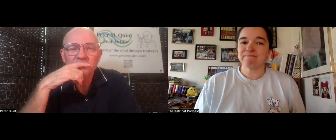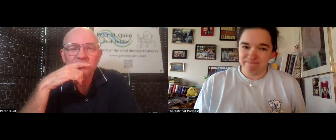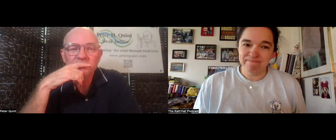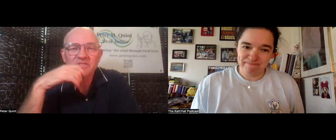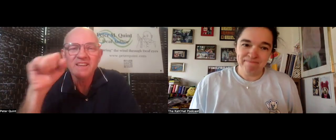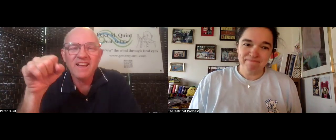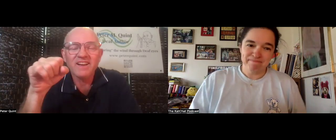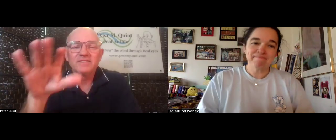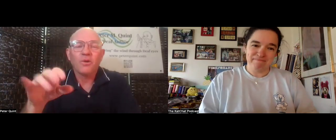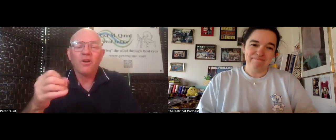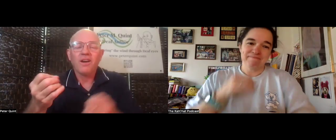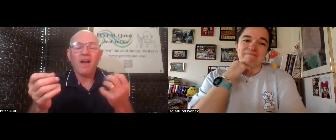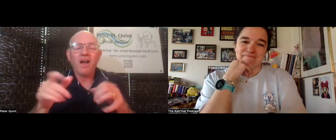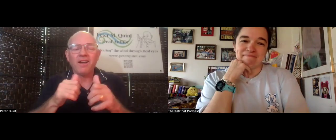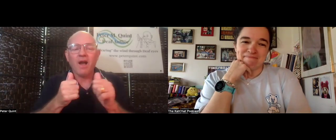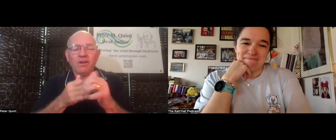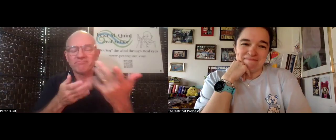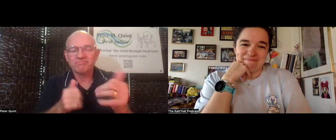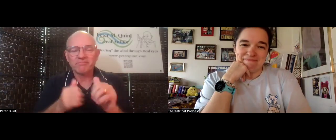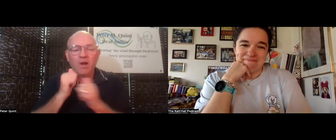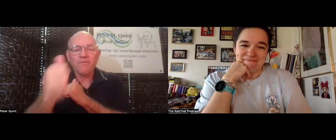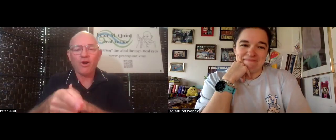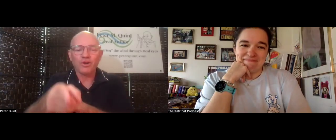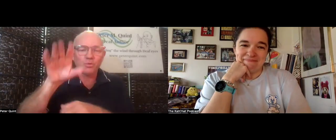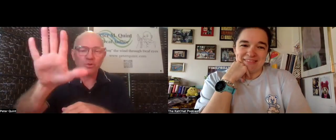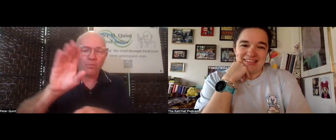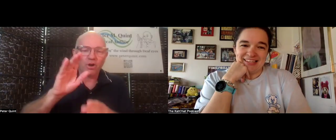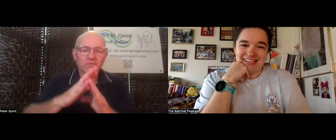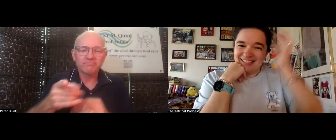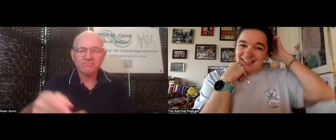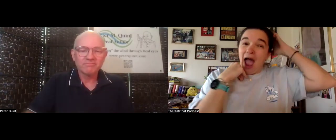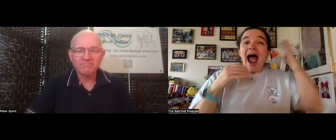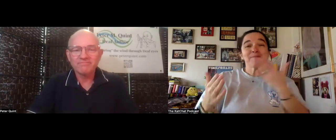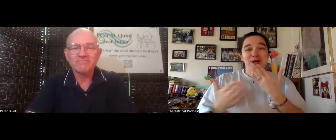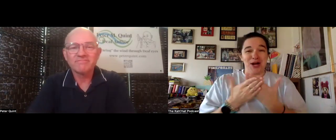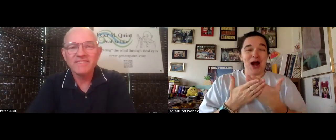said. Yeah. So, how far are you, your book?